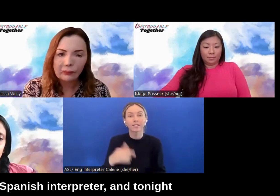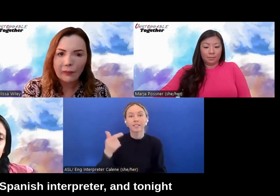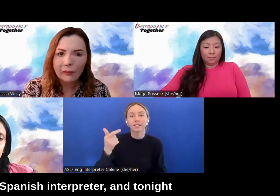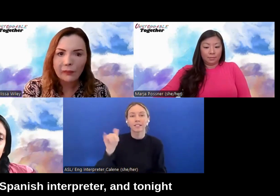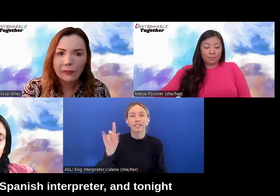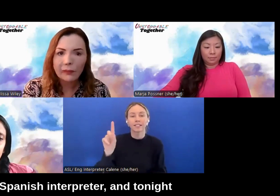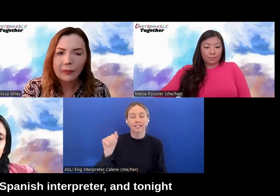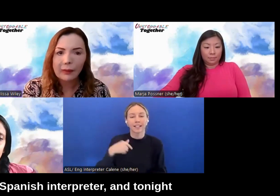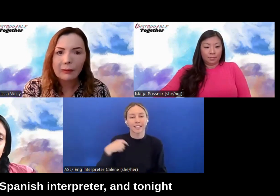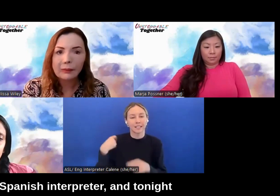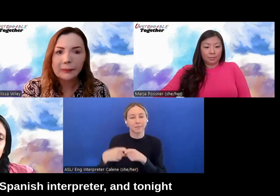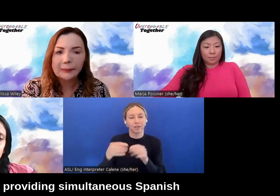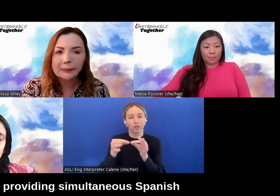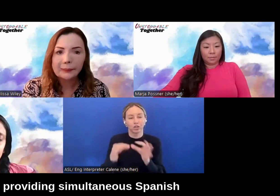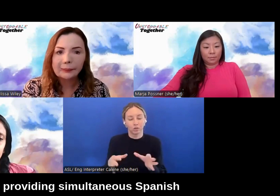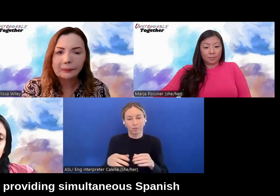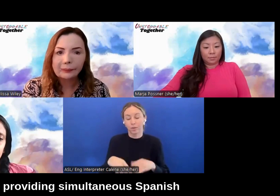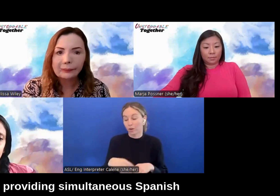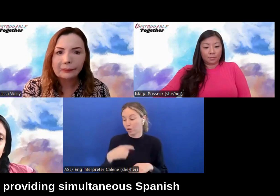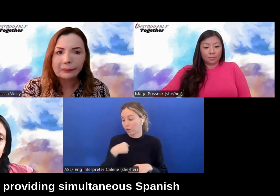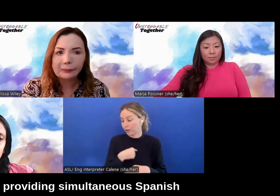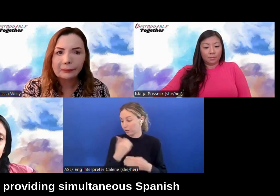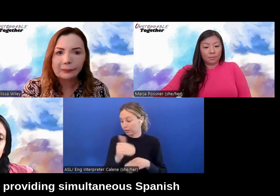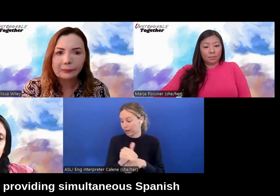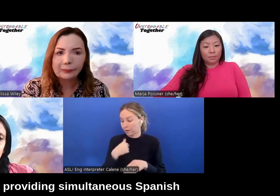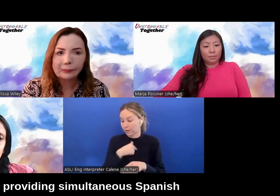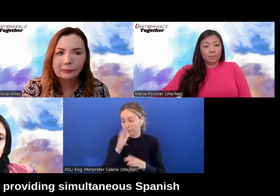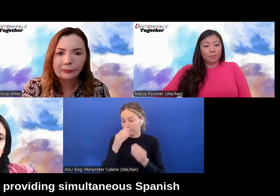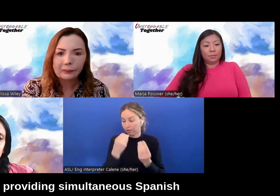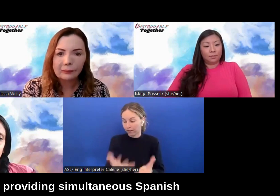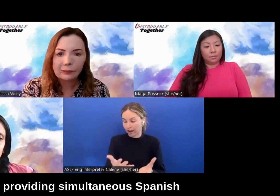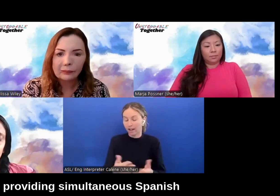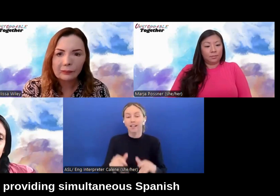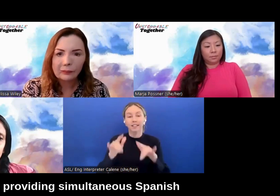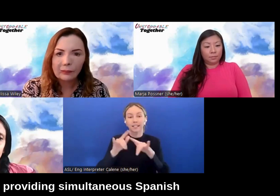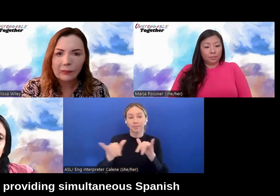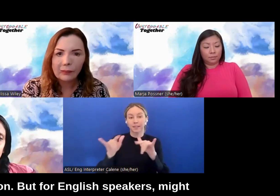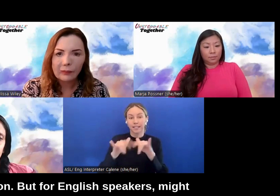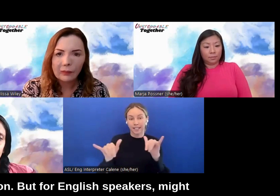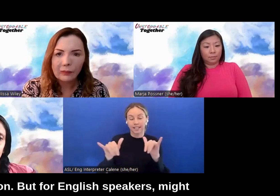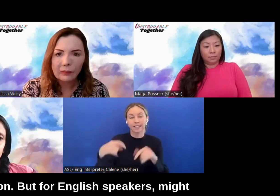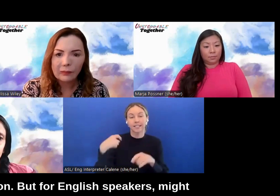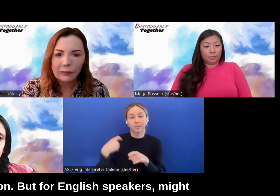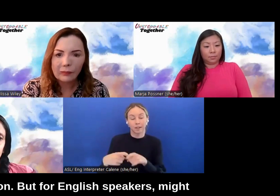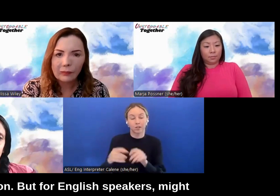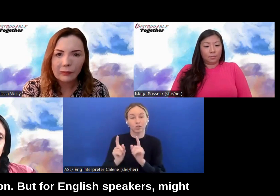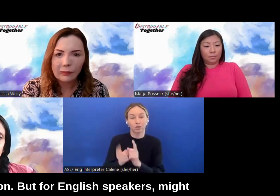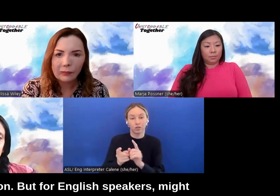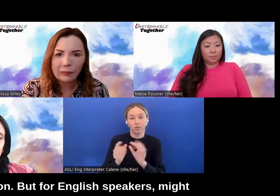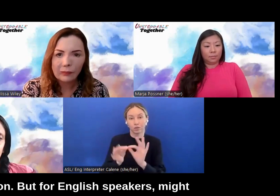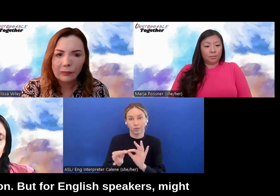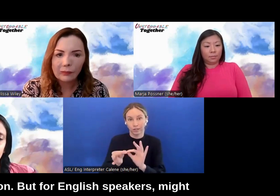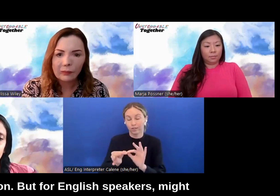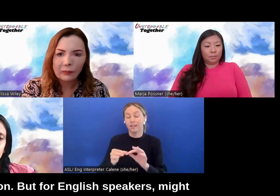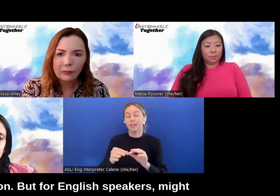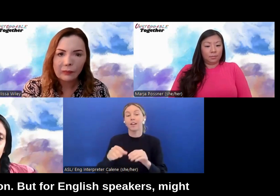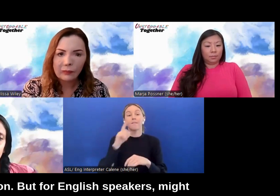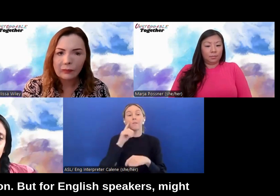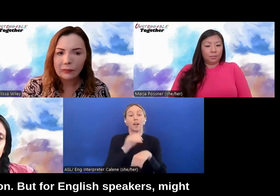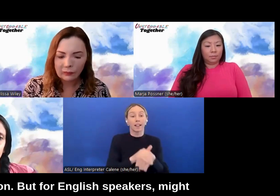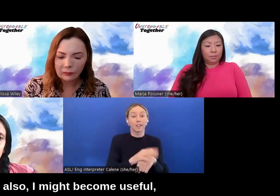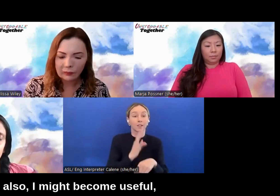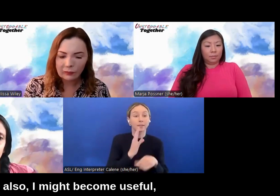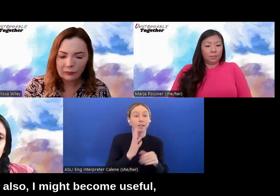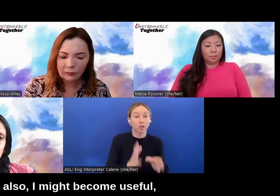Spanish interpreter. And tonight we will be providing simultaneous Spanish interpretation. But for English